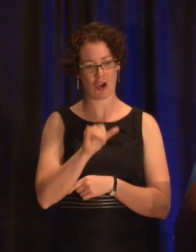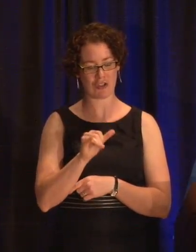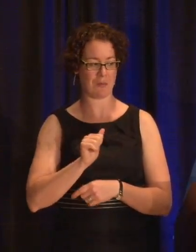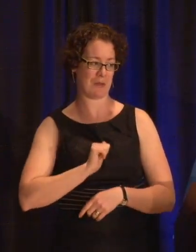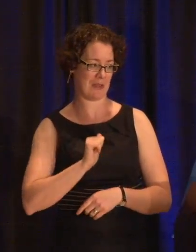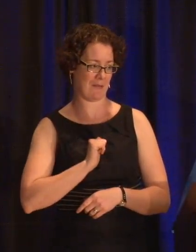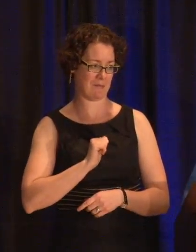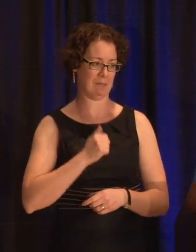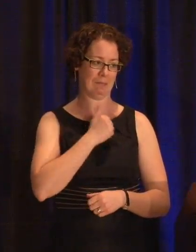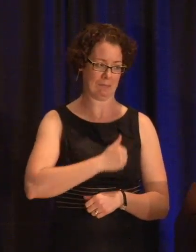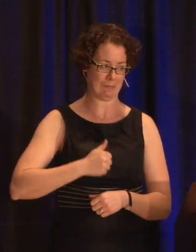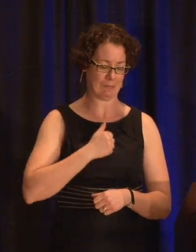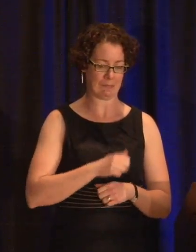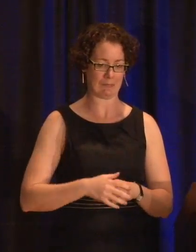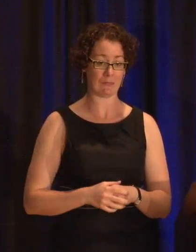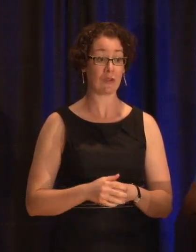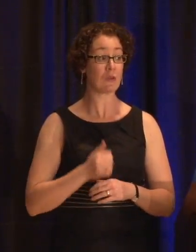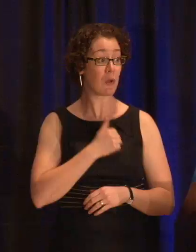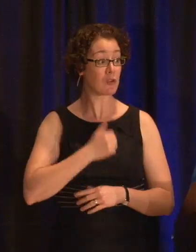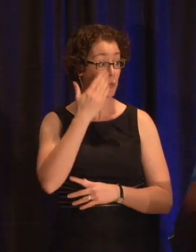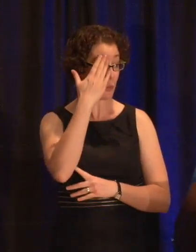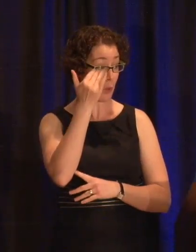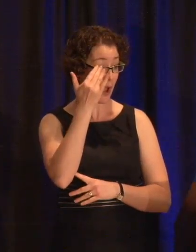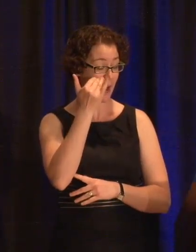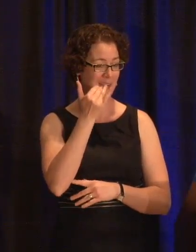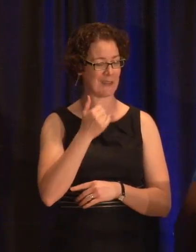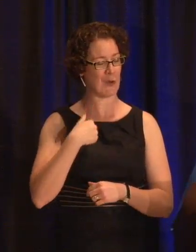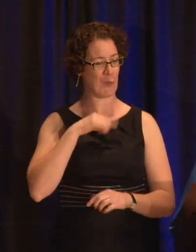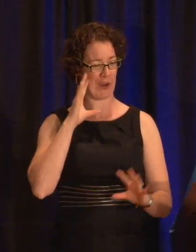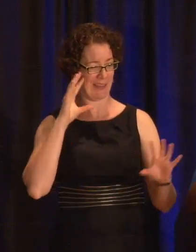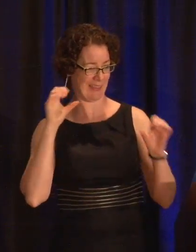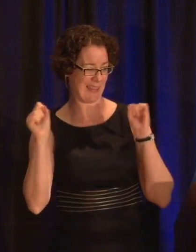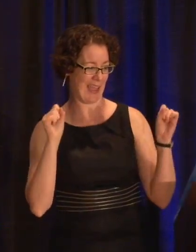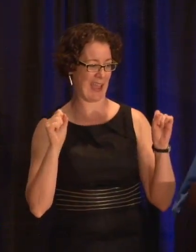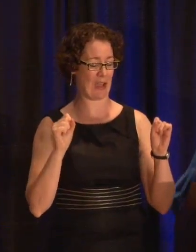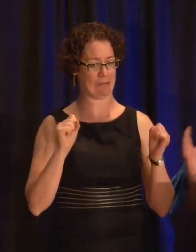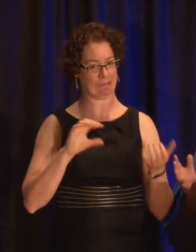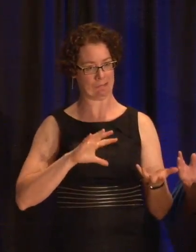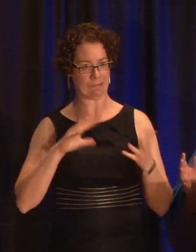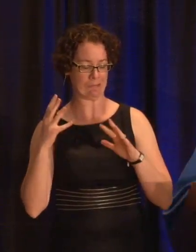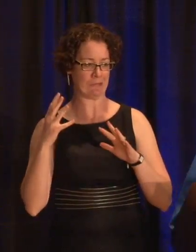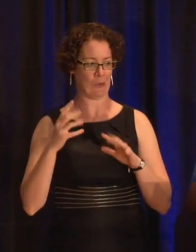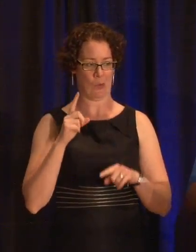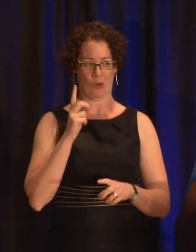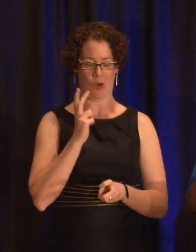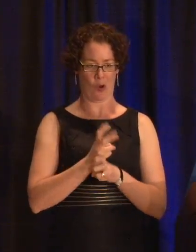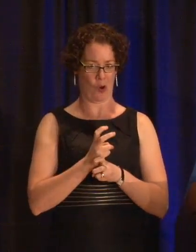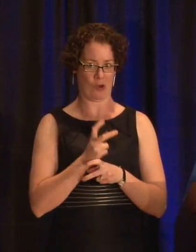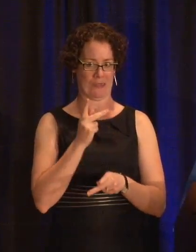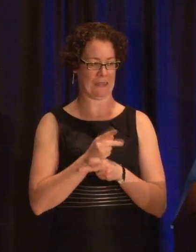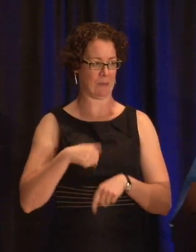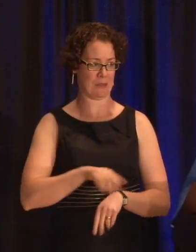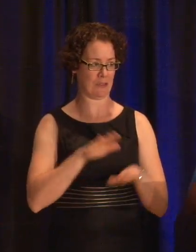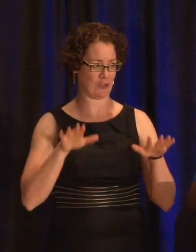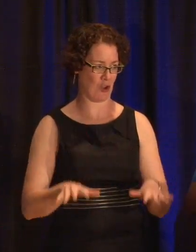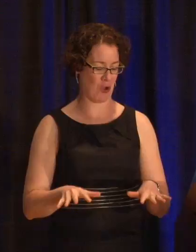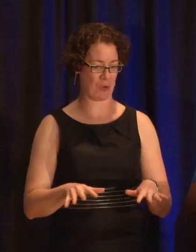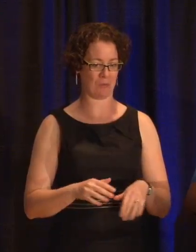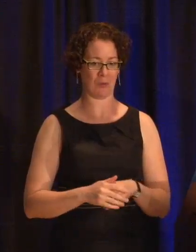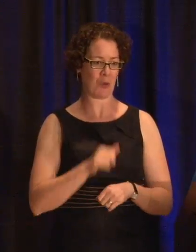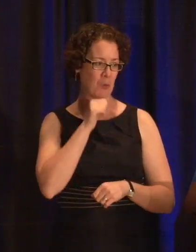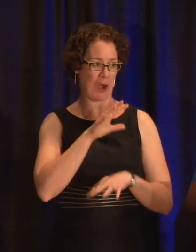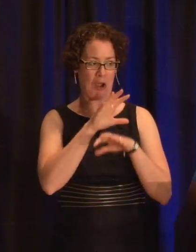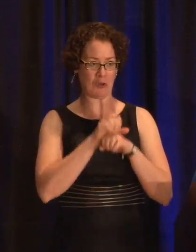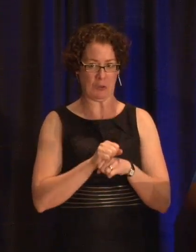myself. I apologize because we were known to be loud and unruly while being contained within these walls. We weren't used to